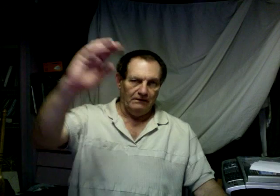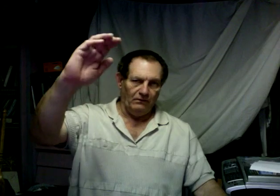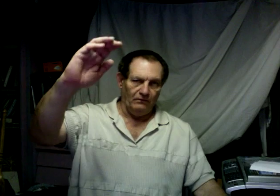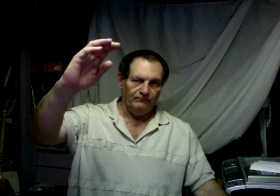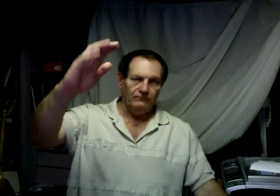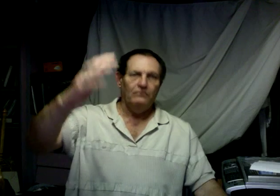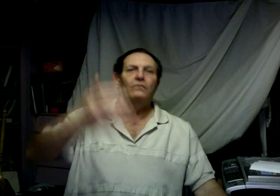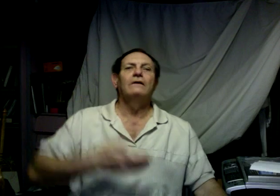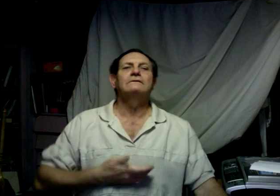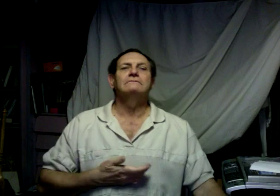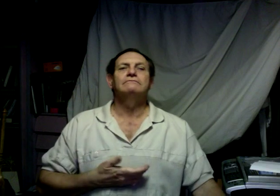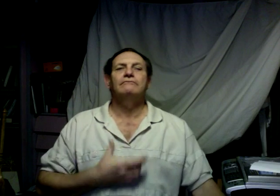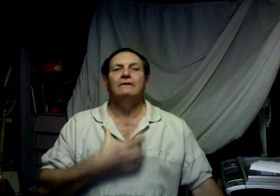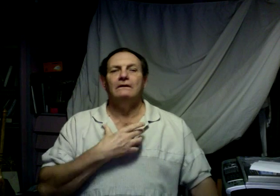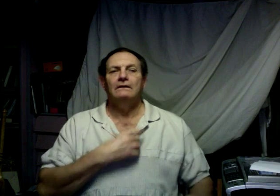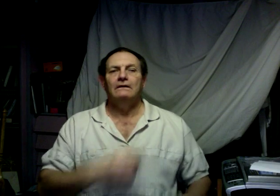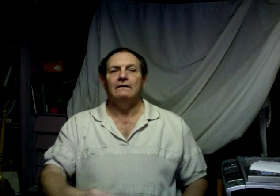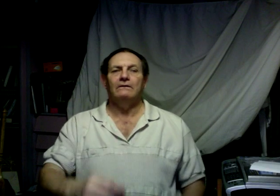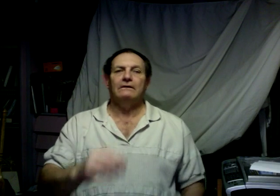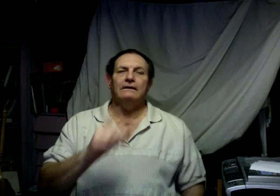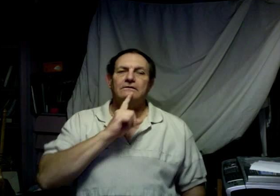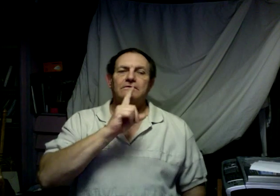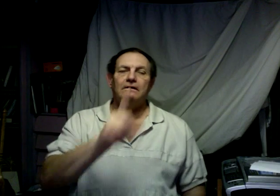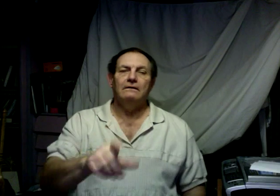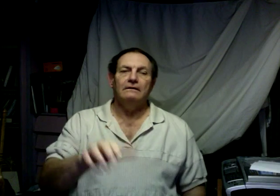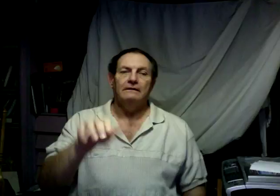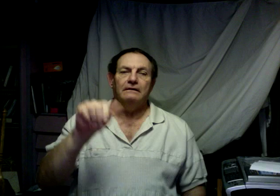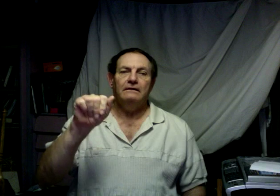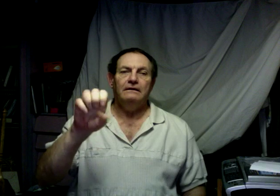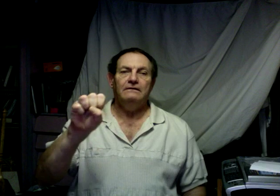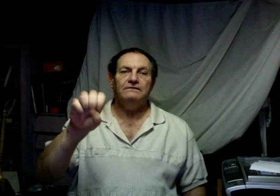Hello, welcome. I would like to tell an Aesop